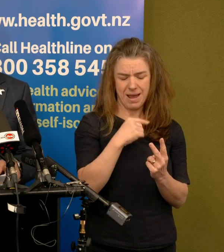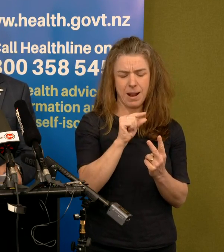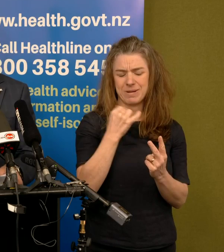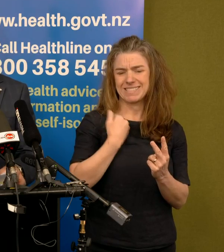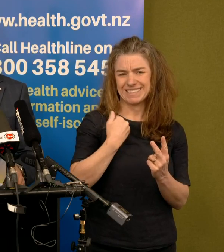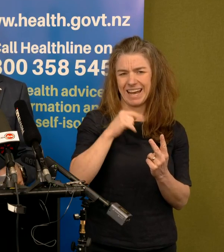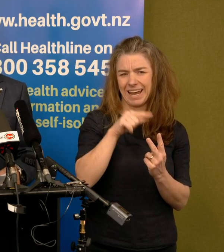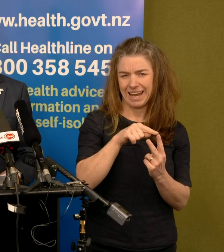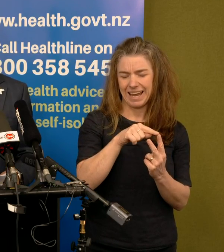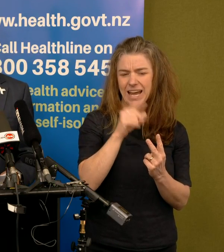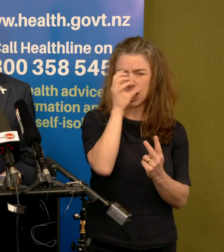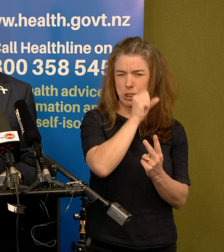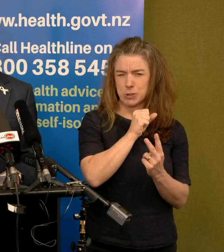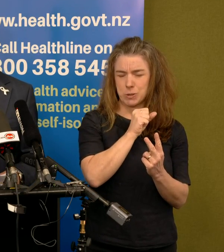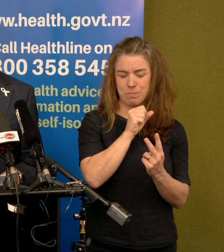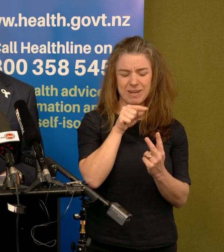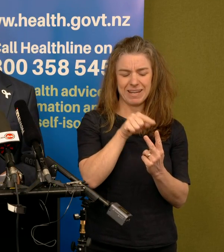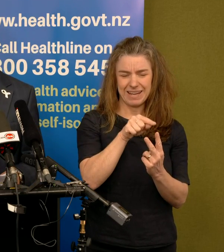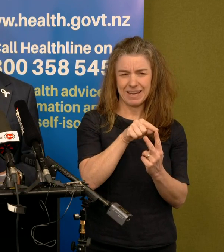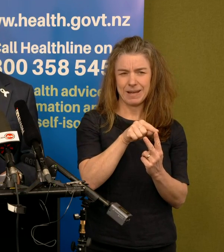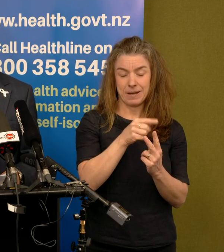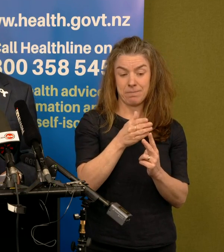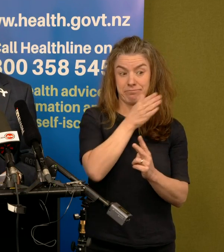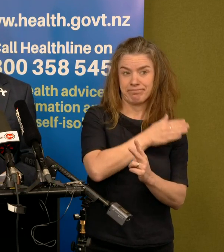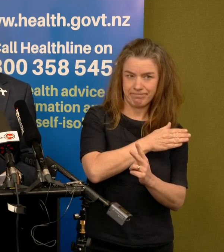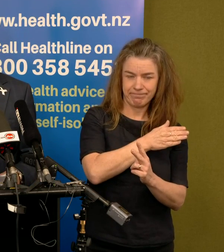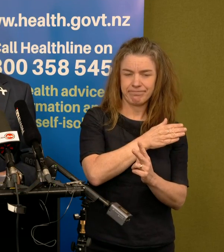Iran. So we're assuming that he may have been